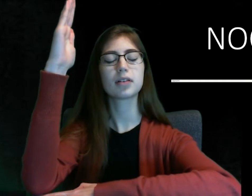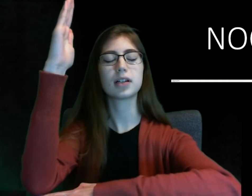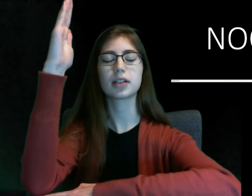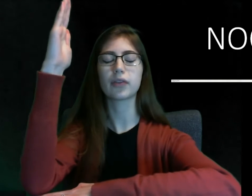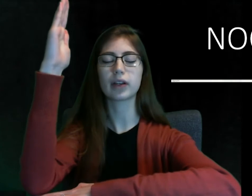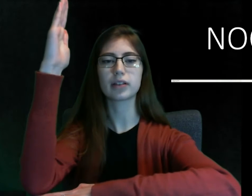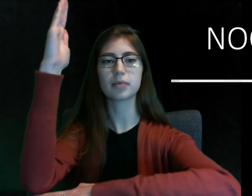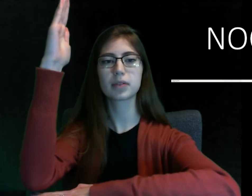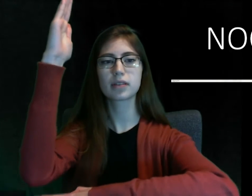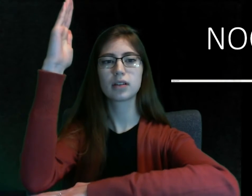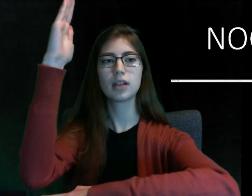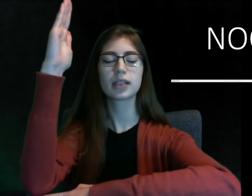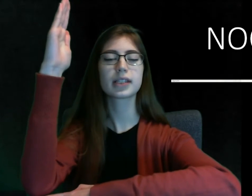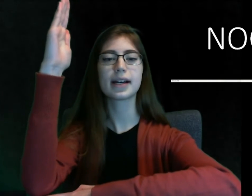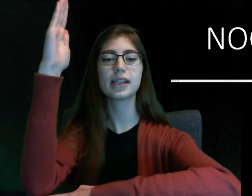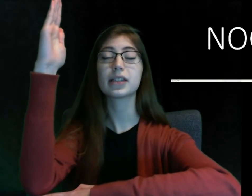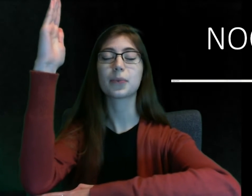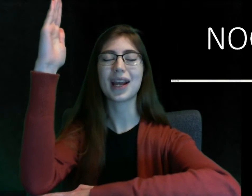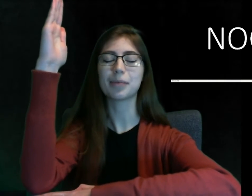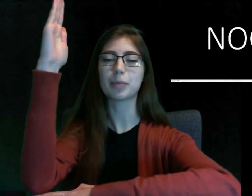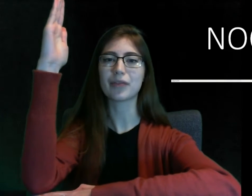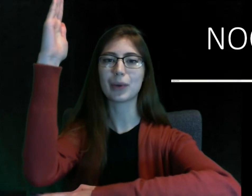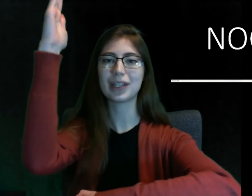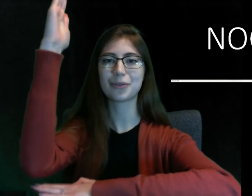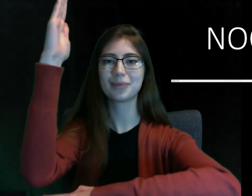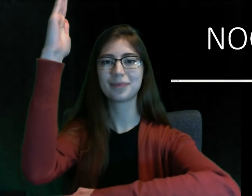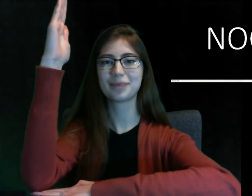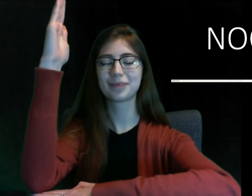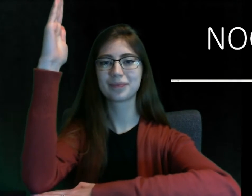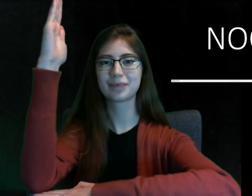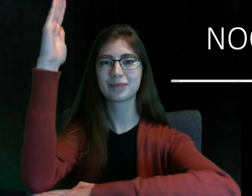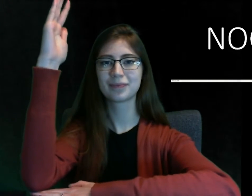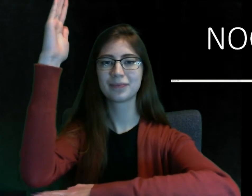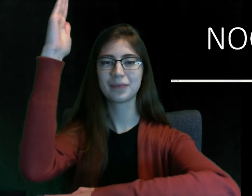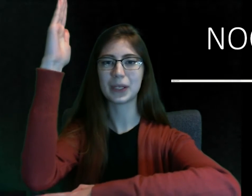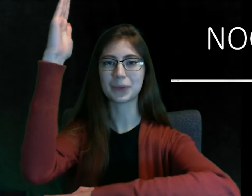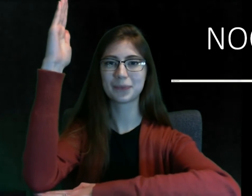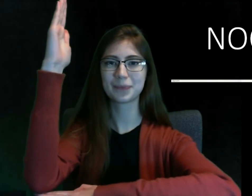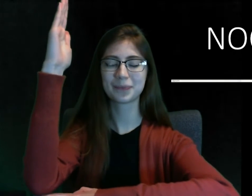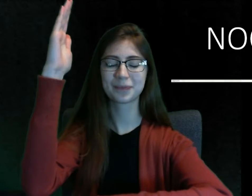on your fingertips. The sun is right up above you at noon. Noon.